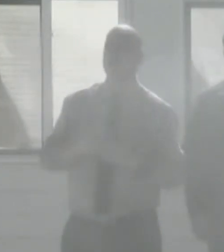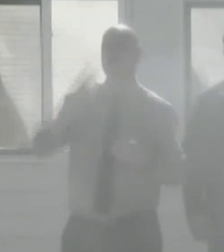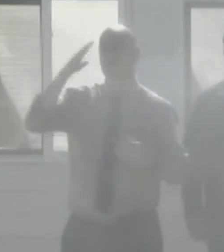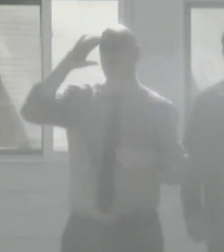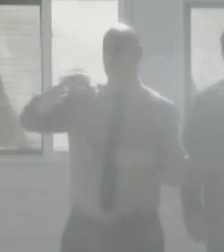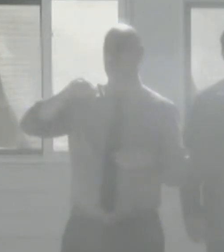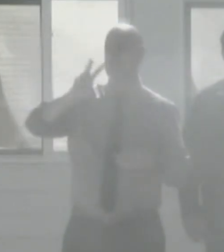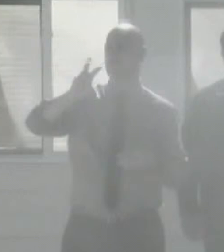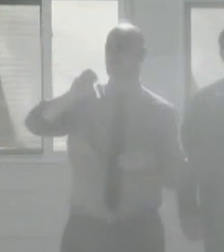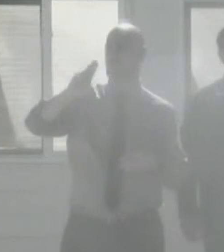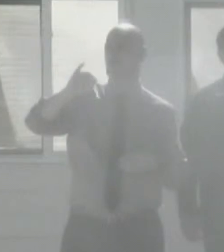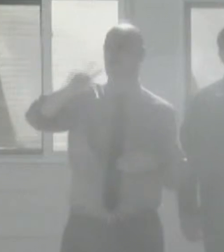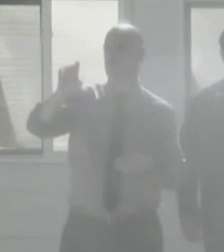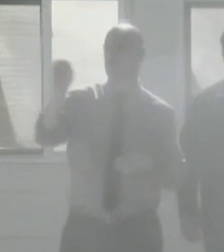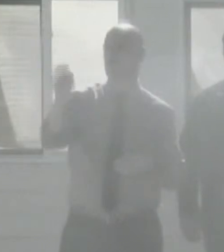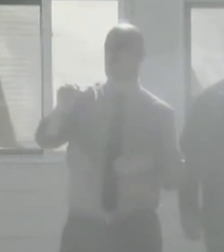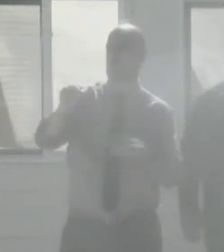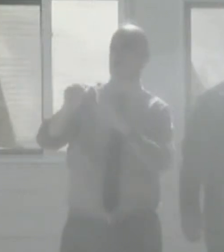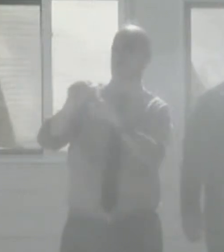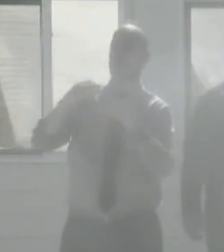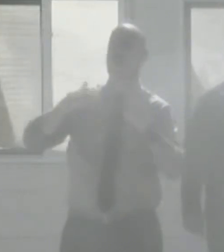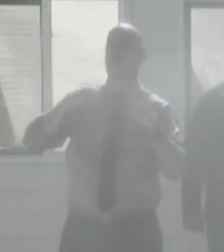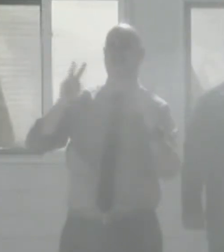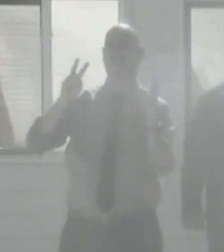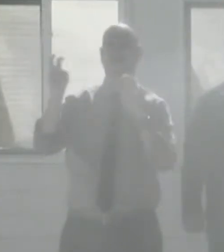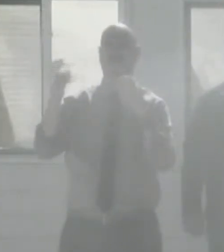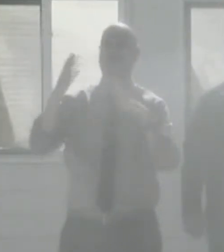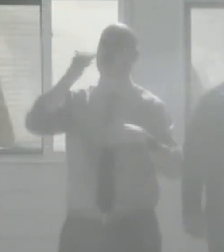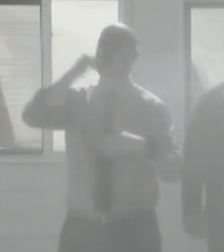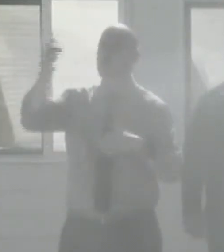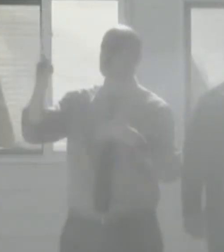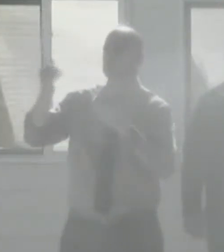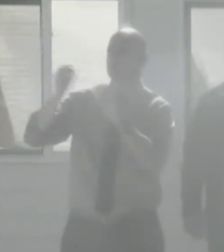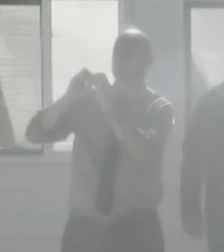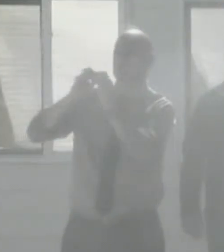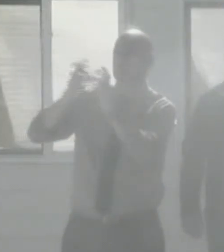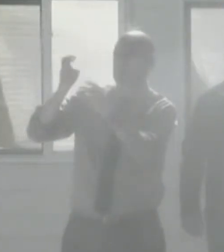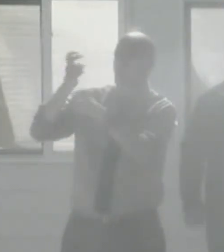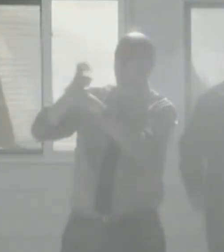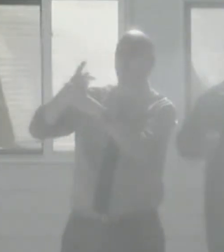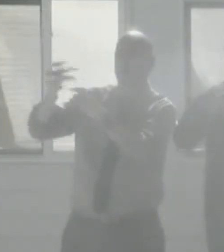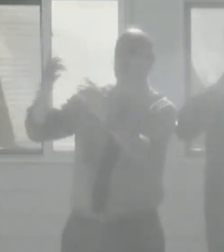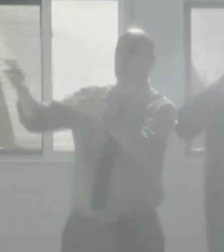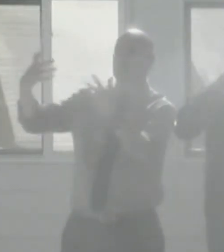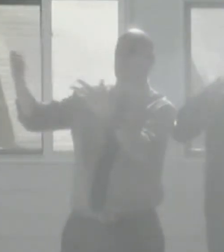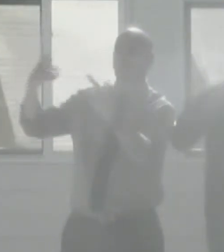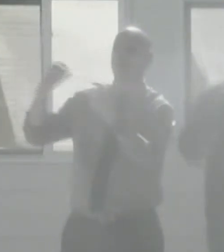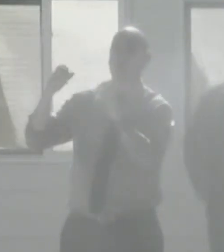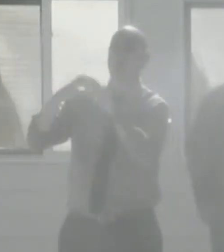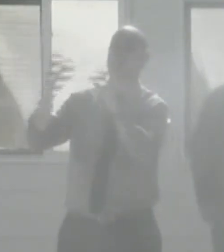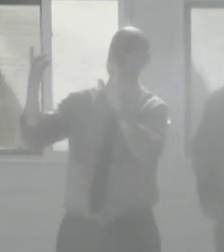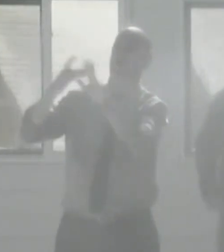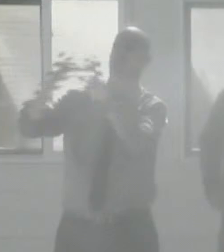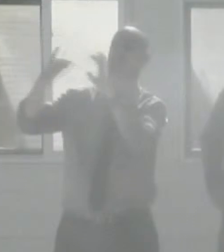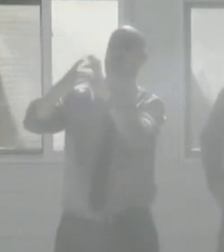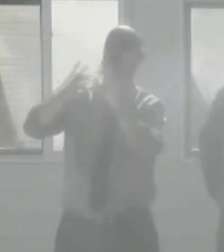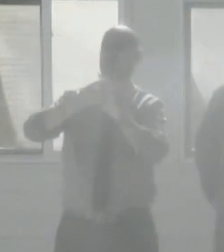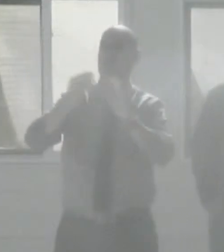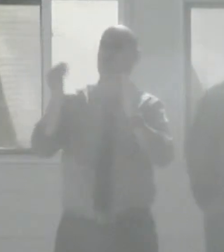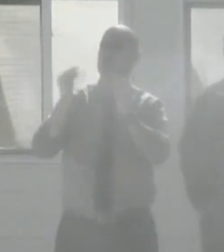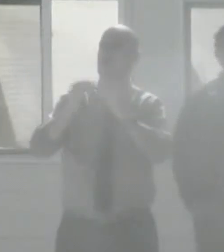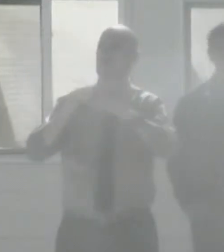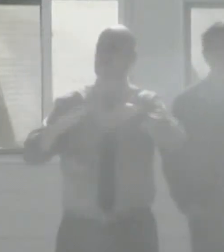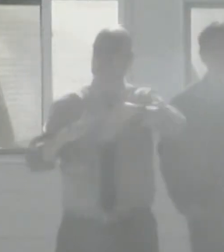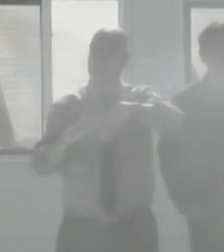have some issues. We already made calls to Verizon. They are working desperately to get that back up and running. That was more of a Central Florida issue. This here is going to be more of